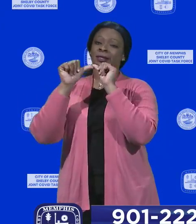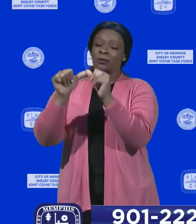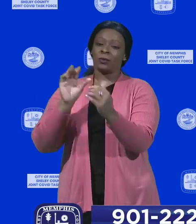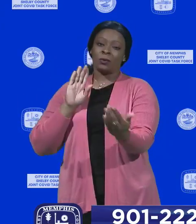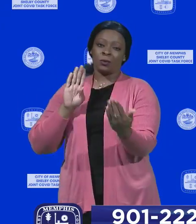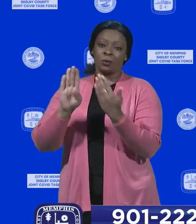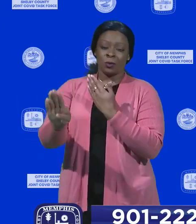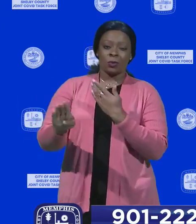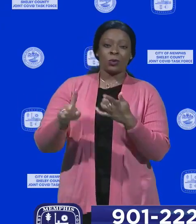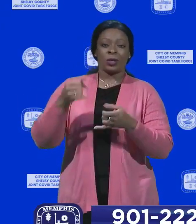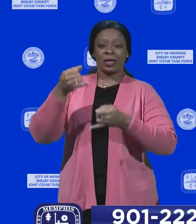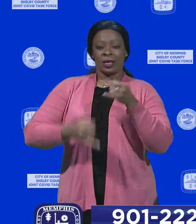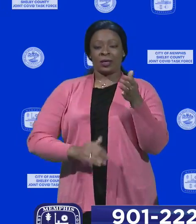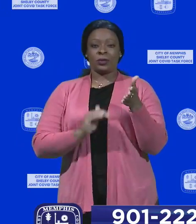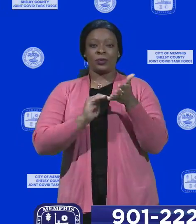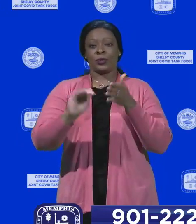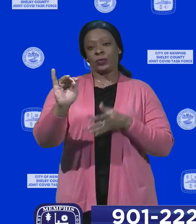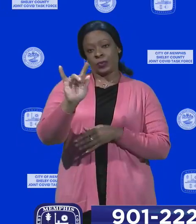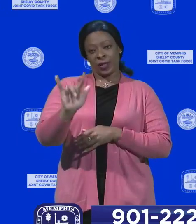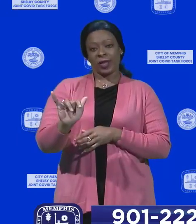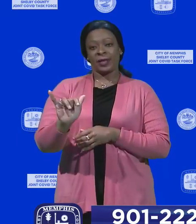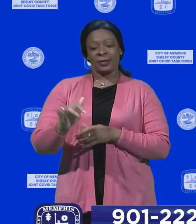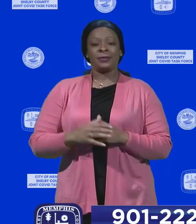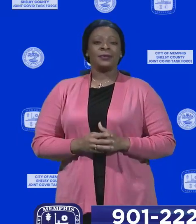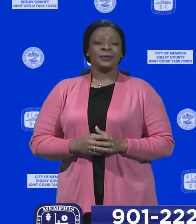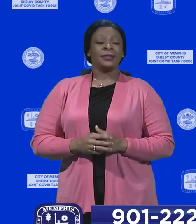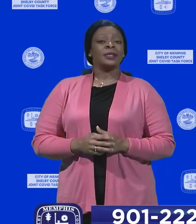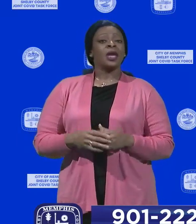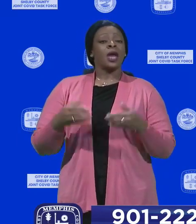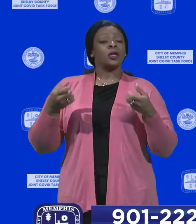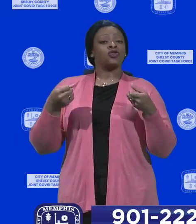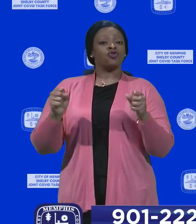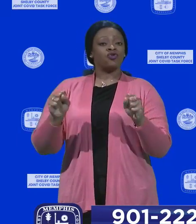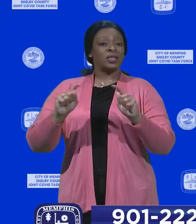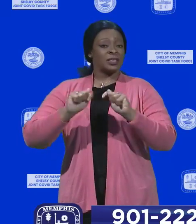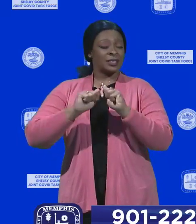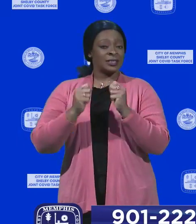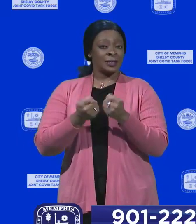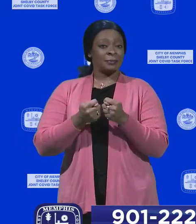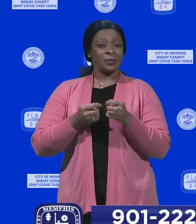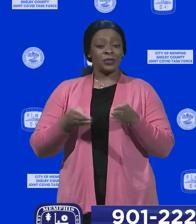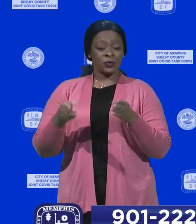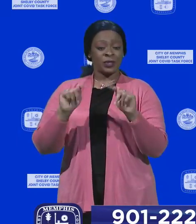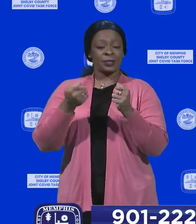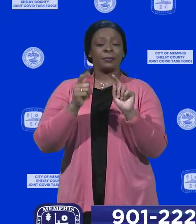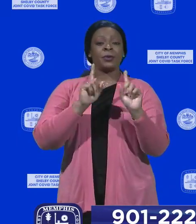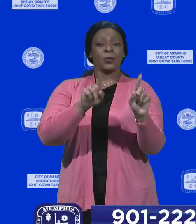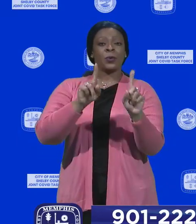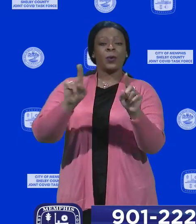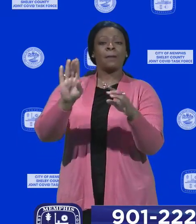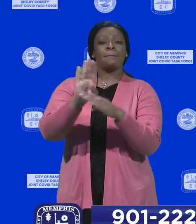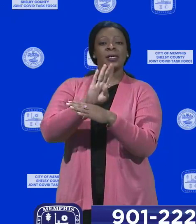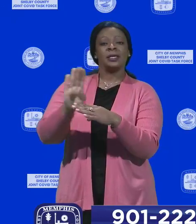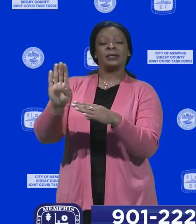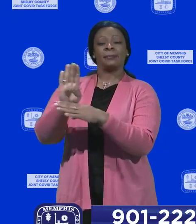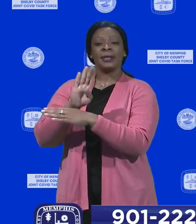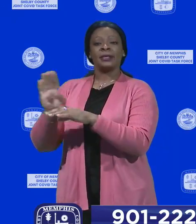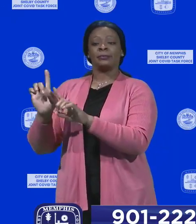through the end of July. We also have a street team, and that street team is going business to